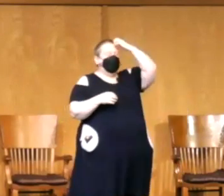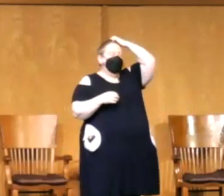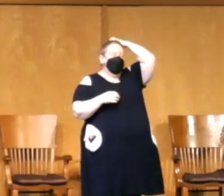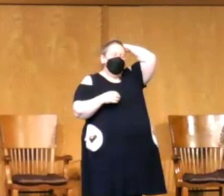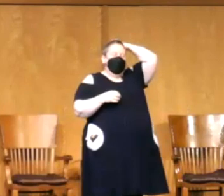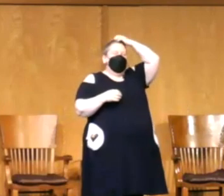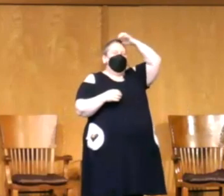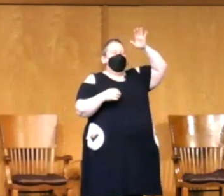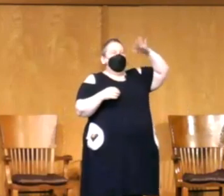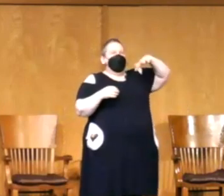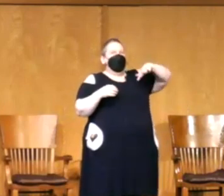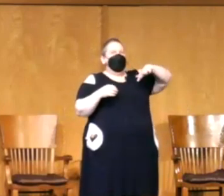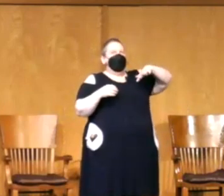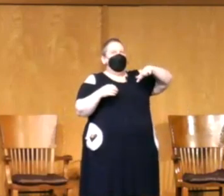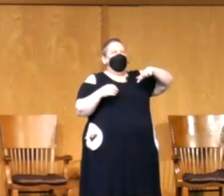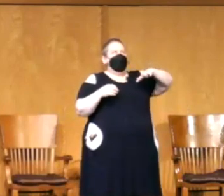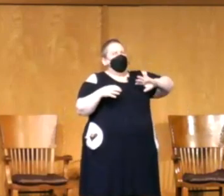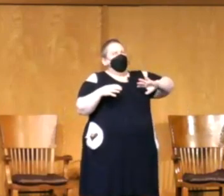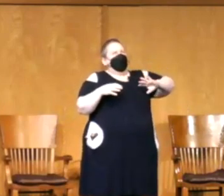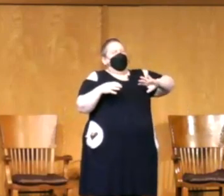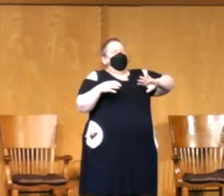speaking for me, but